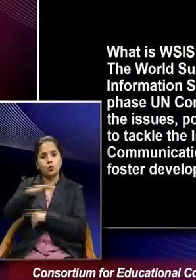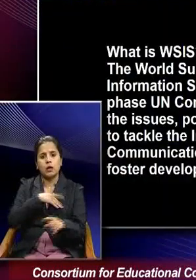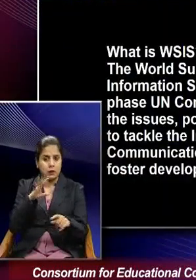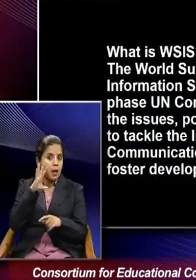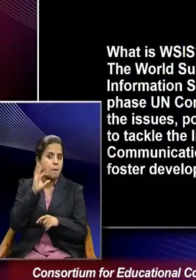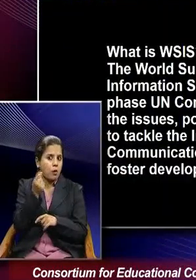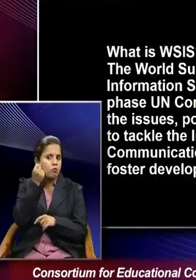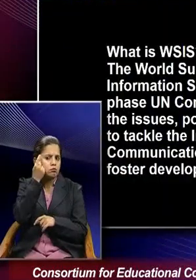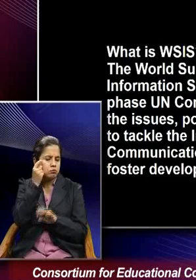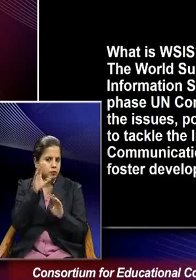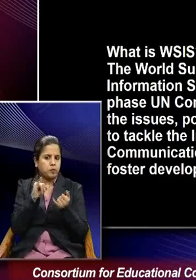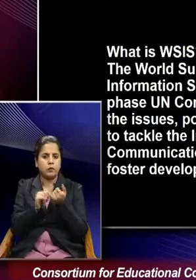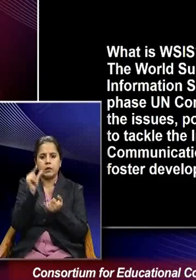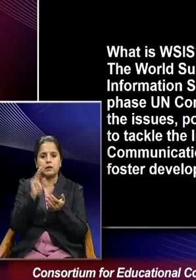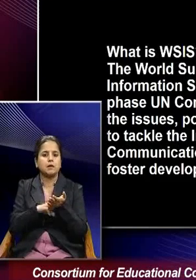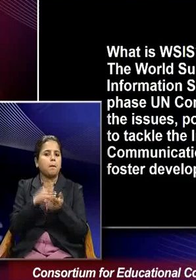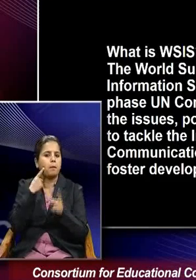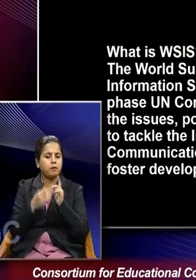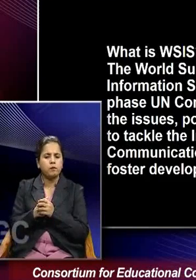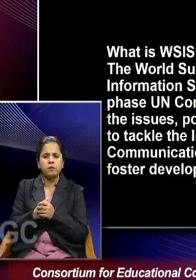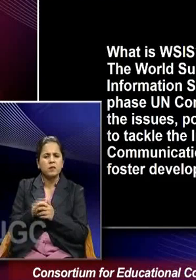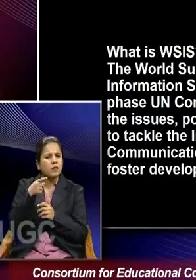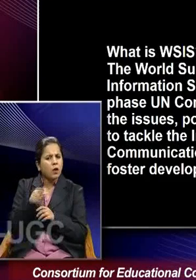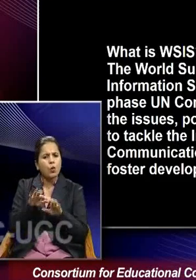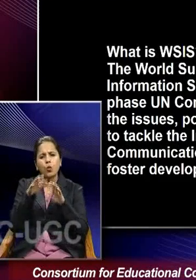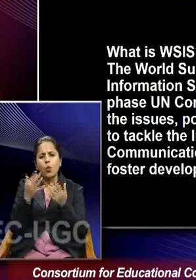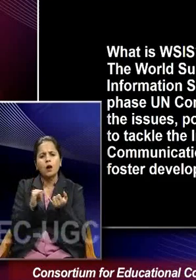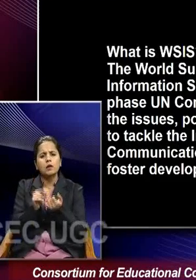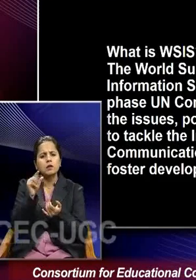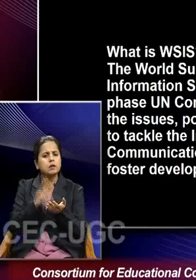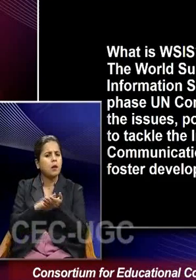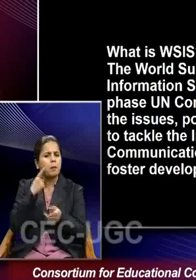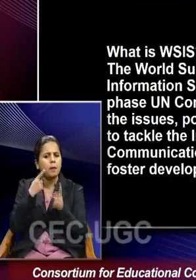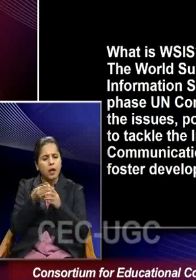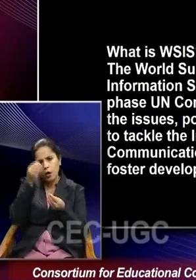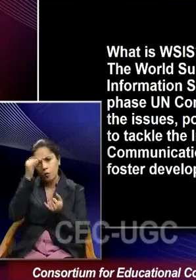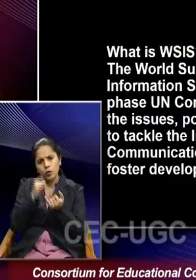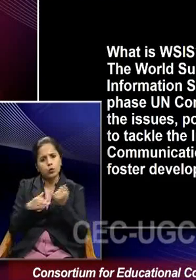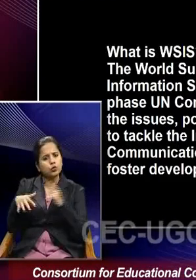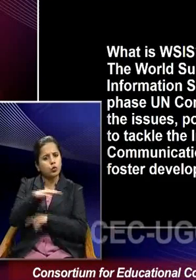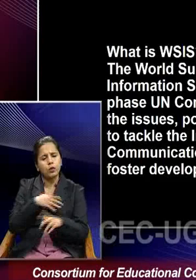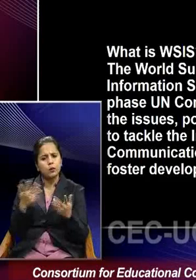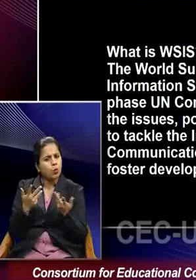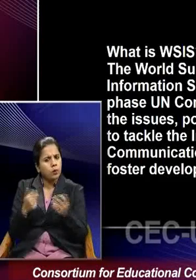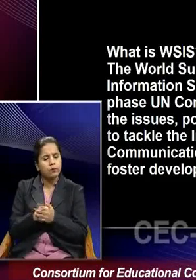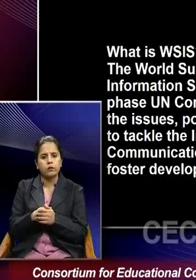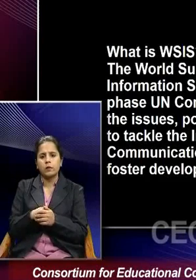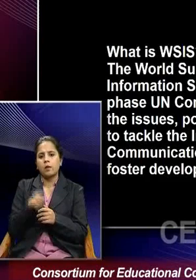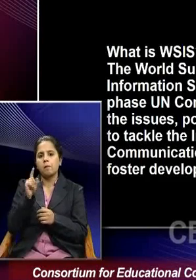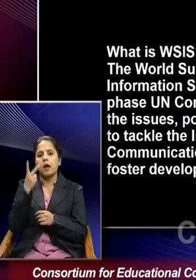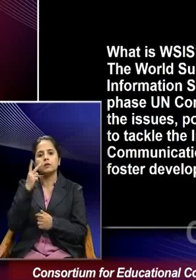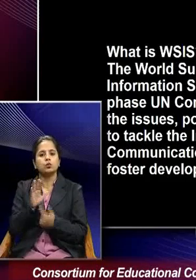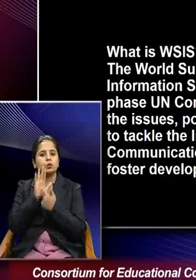to understand. What was the World Summit of the Information Society? It was